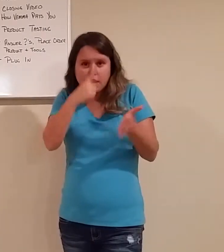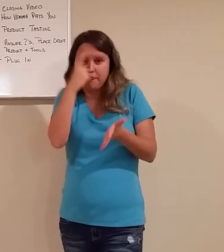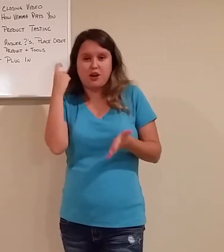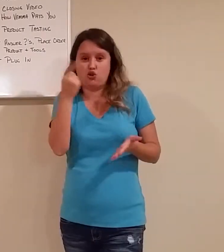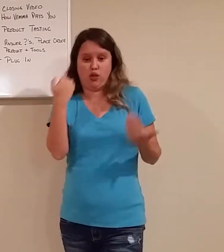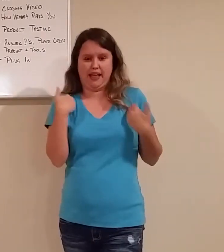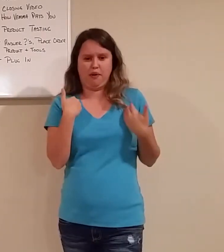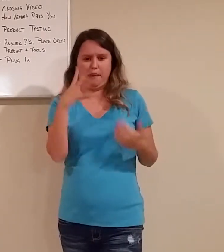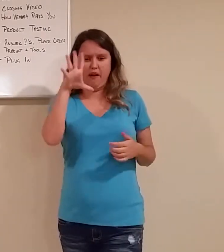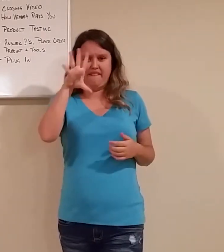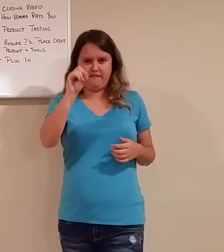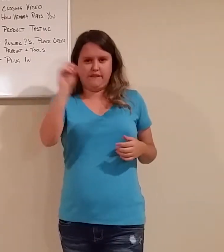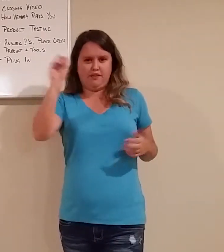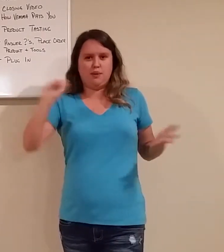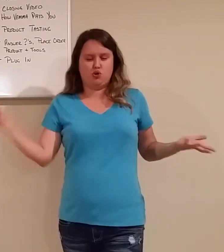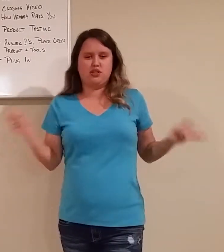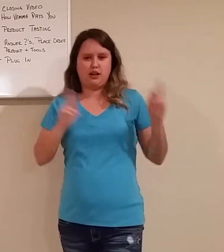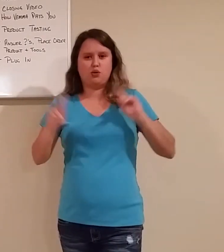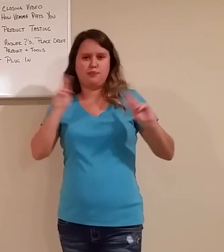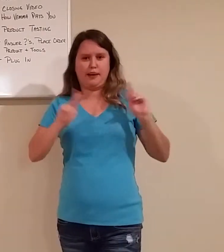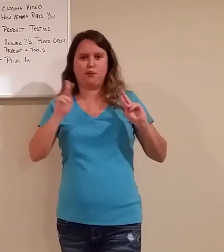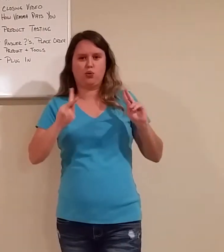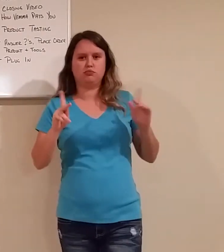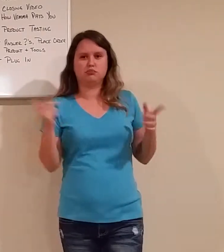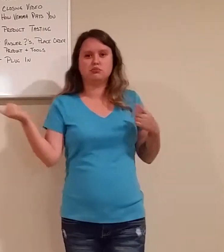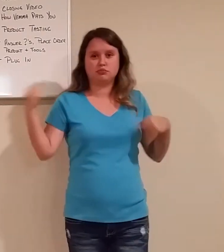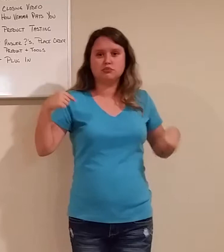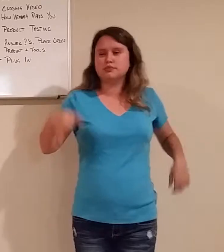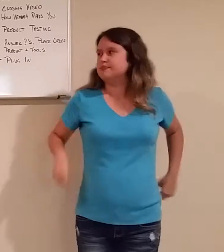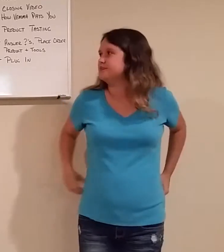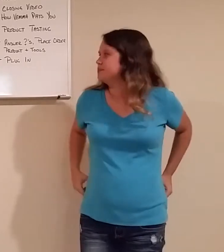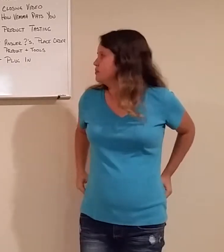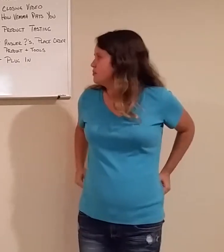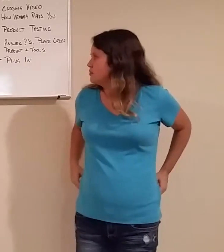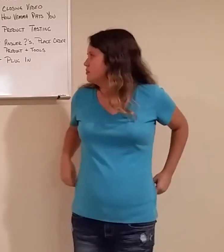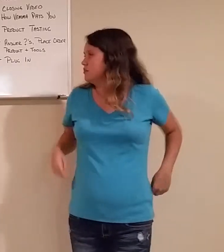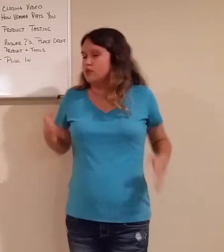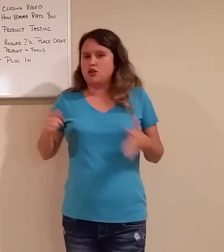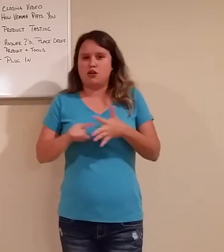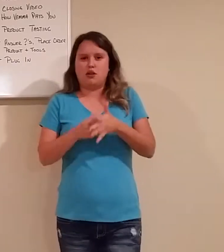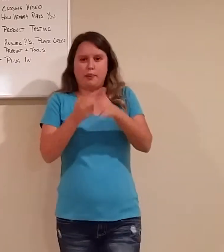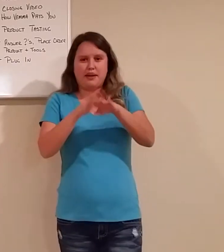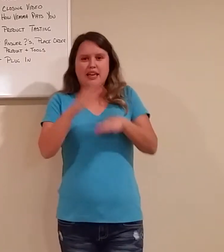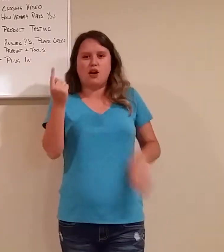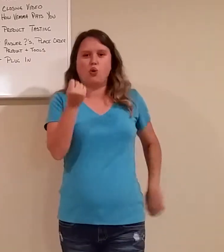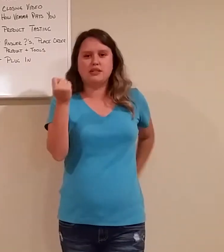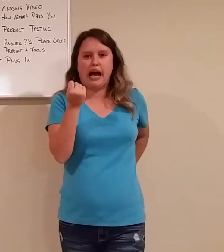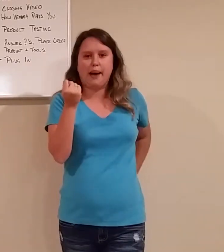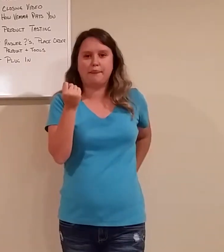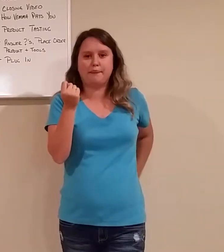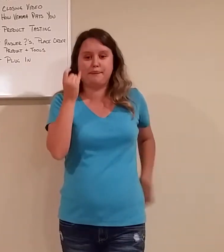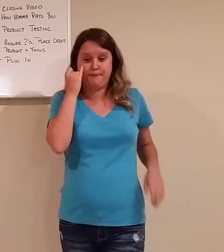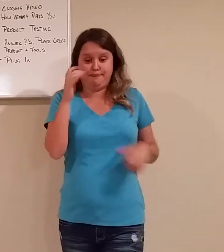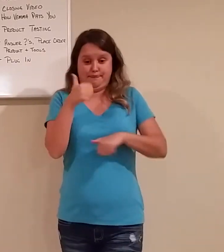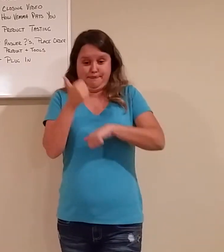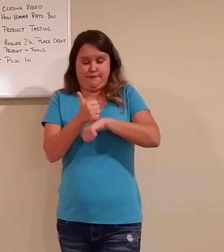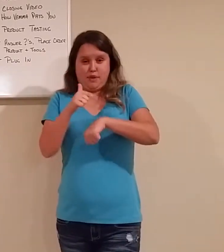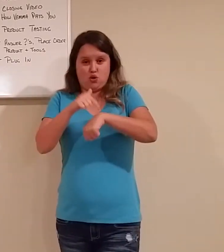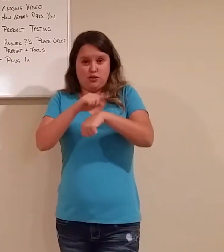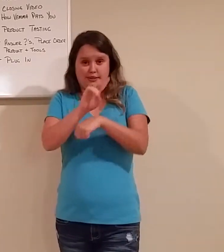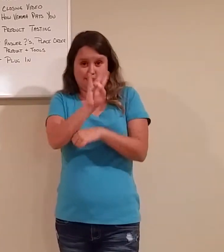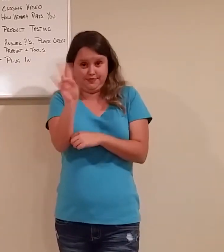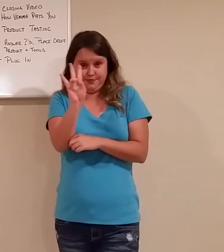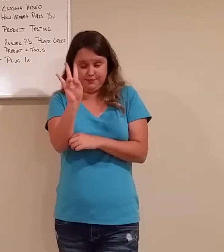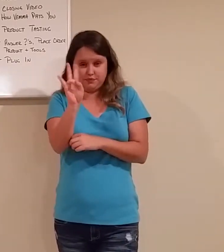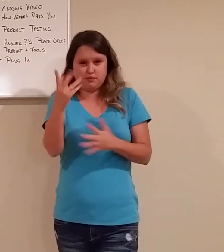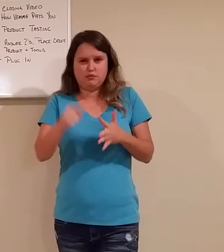only going to have about 50% of those people attend. We want to begin on time. If we set our time at 7 p.m., guys,